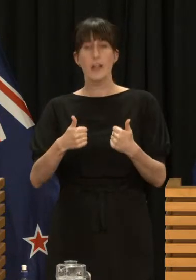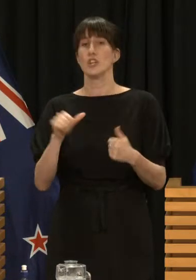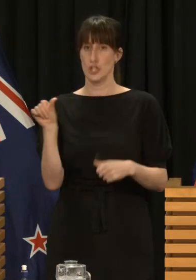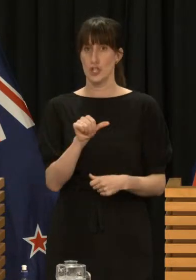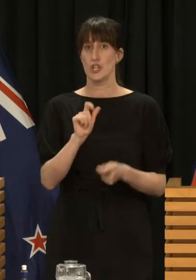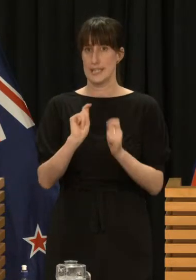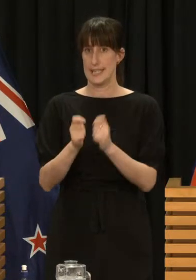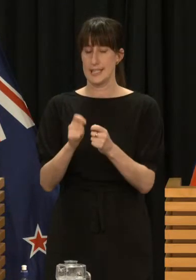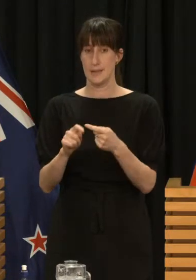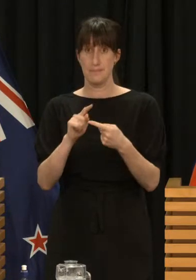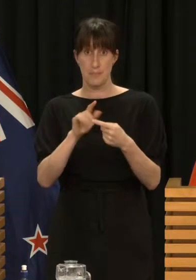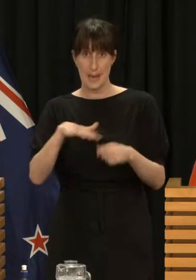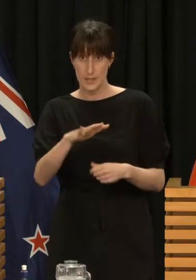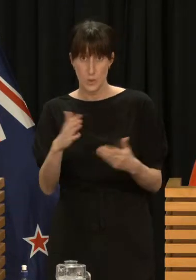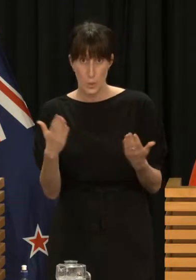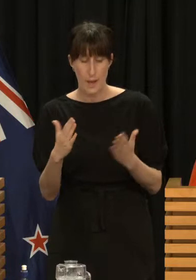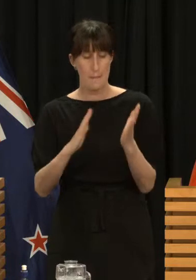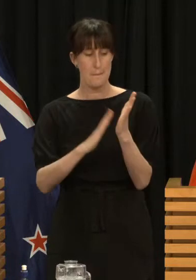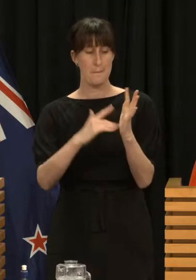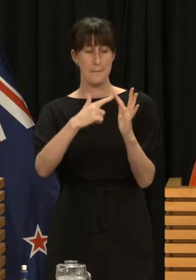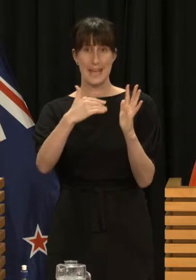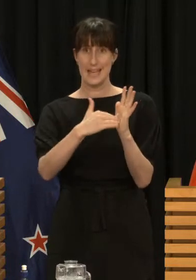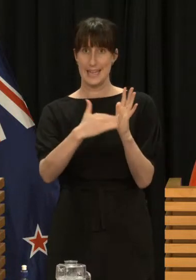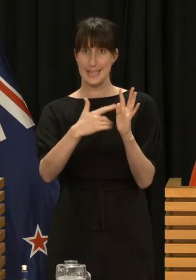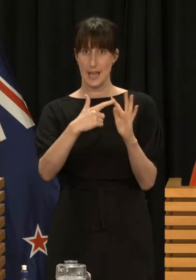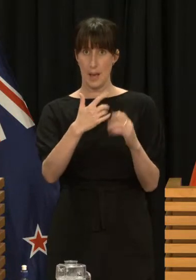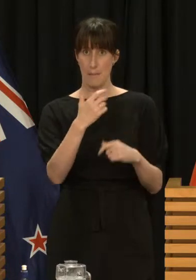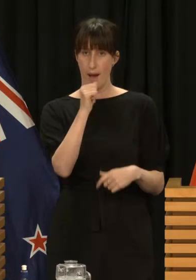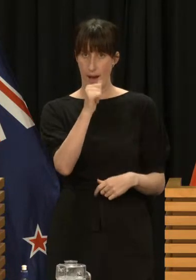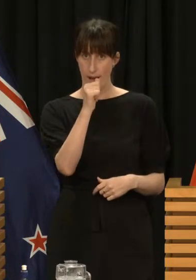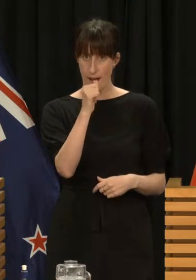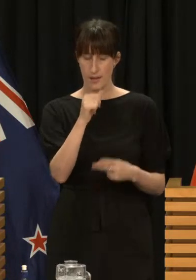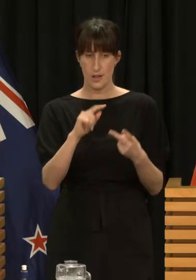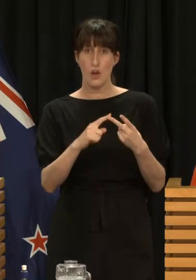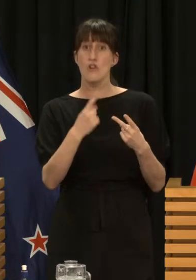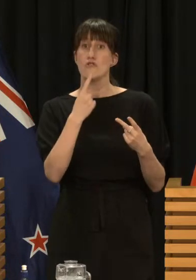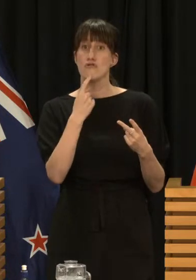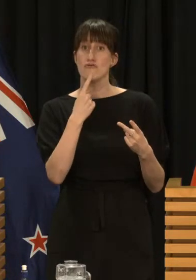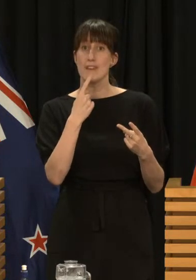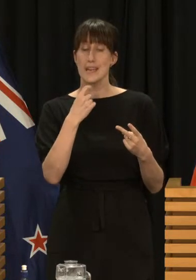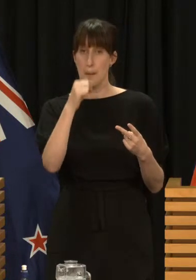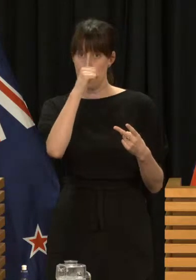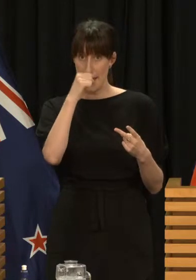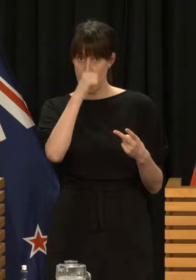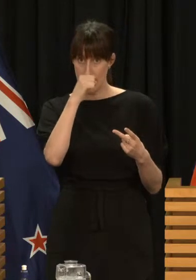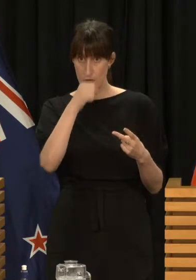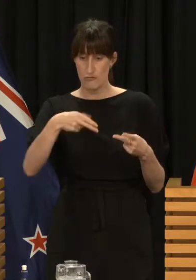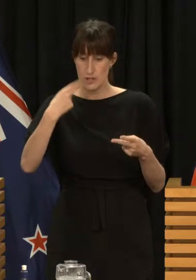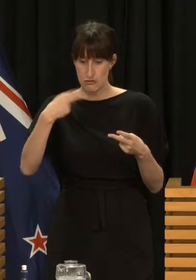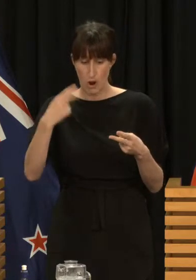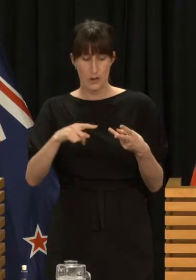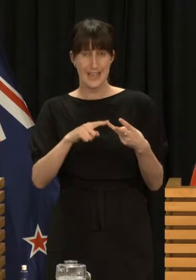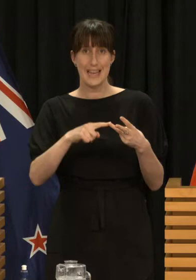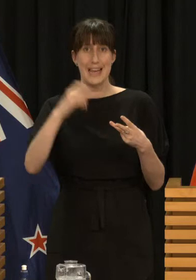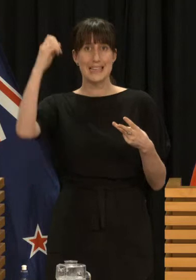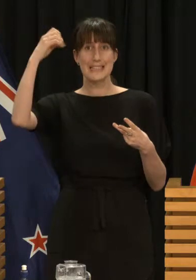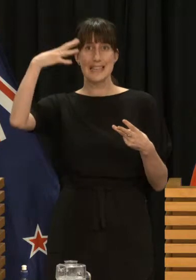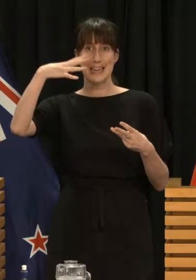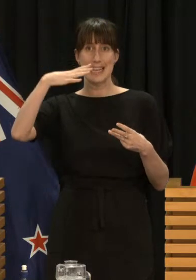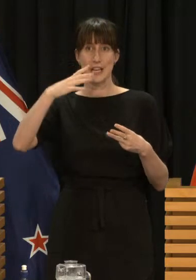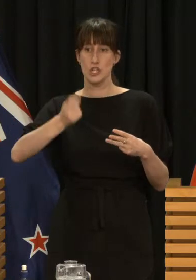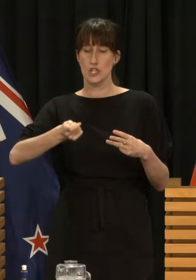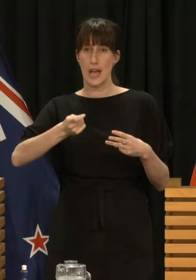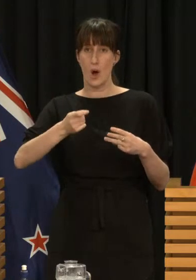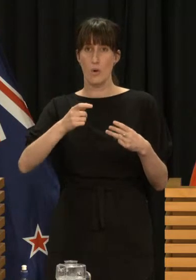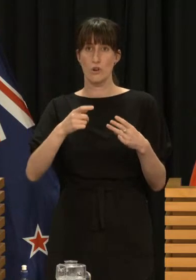the Metsy Bar on the 5th of November, Red Pig Restaurant on the 7th of November, Sunnytown China Taste Restaurant